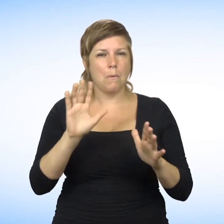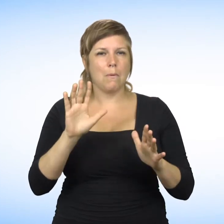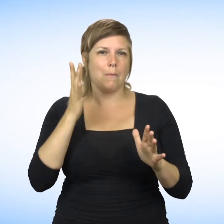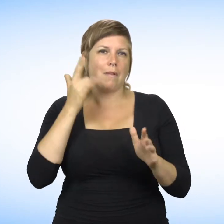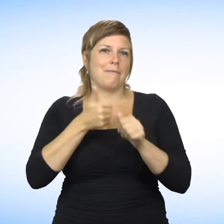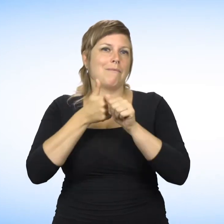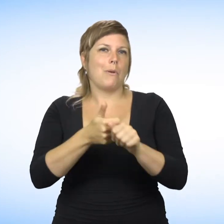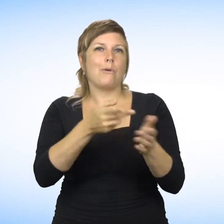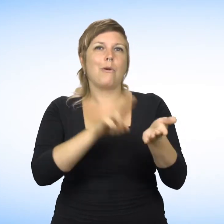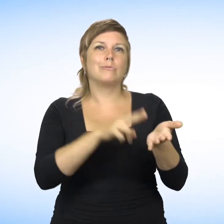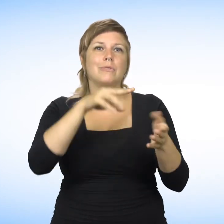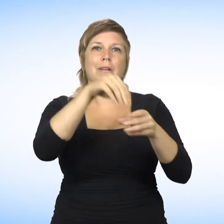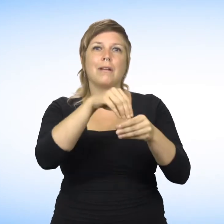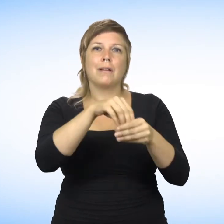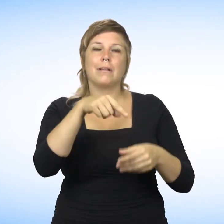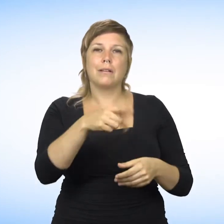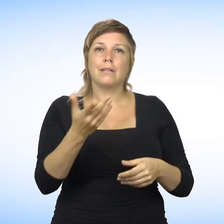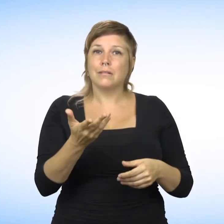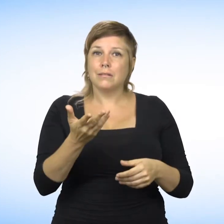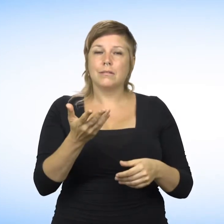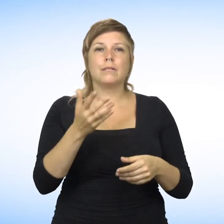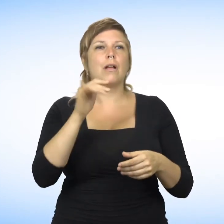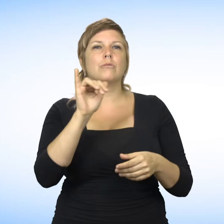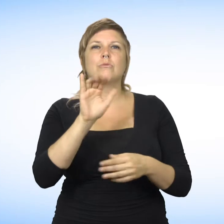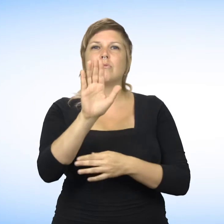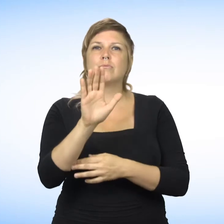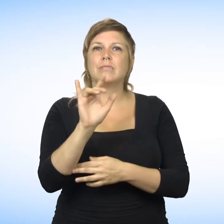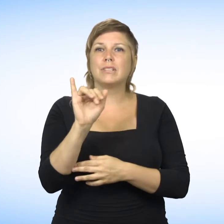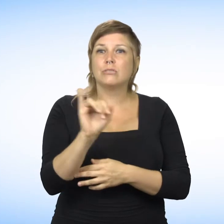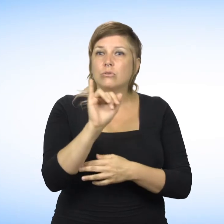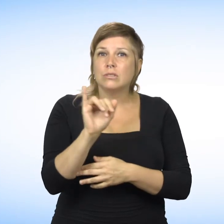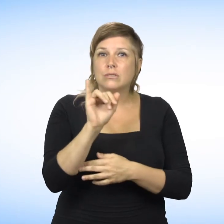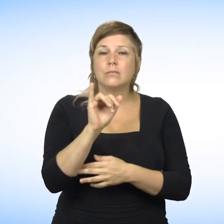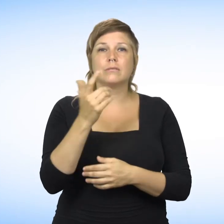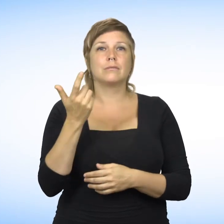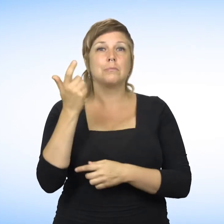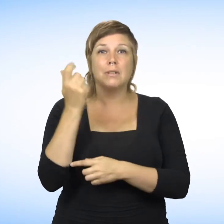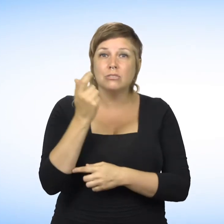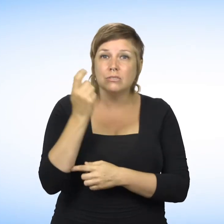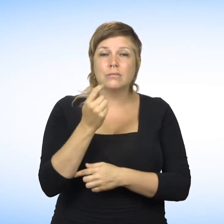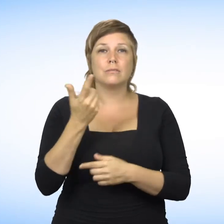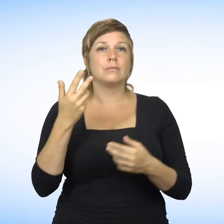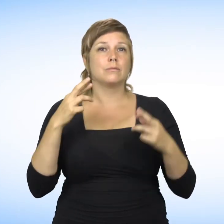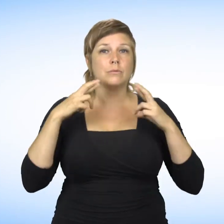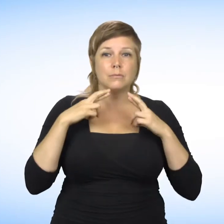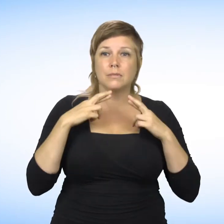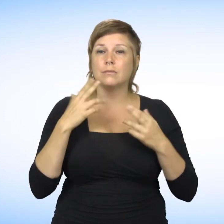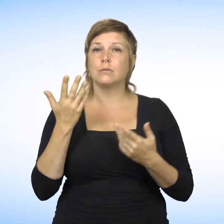insurance, pension, retirement, or social benefits plans where it is established that this